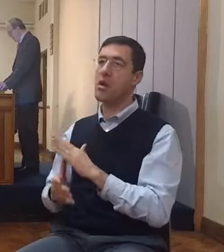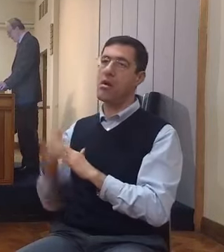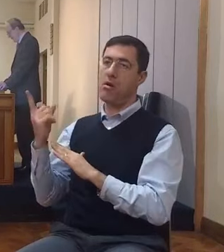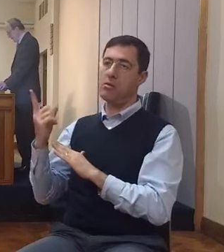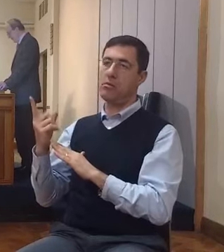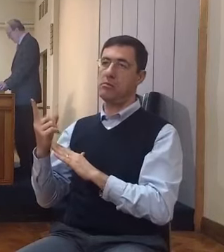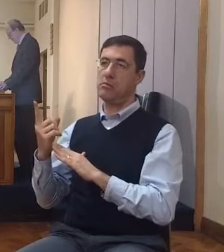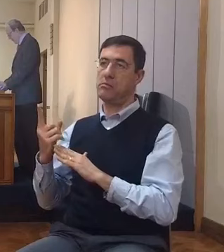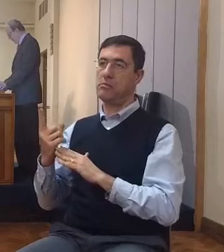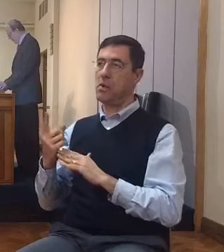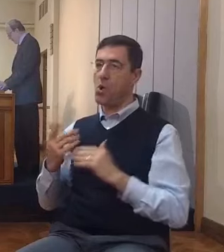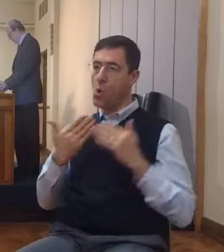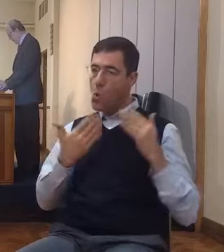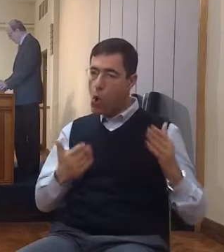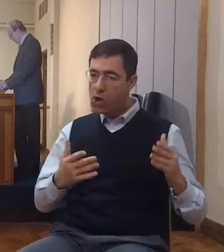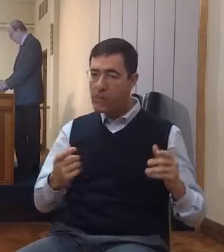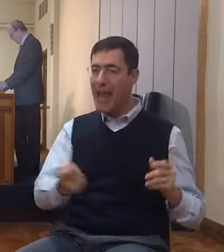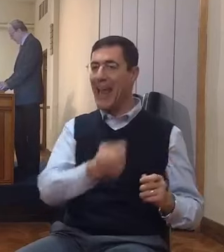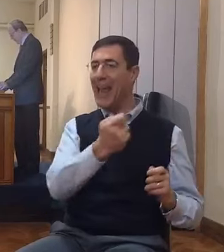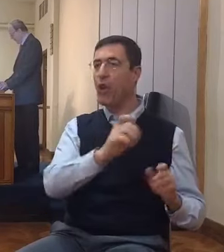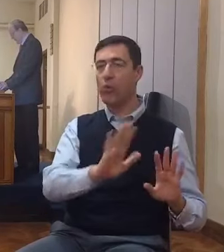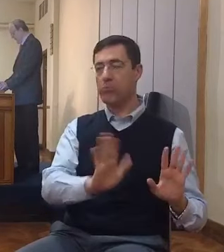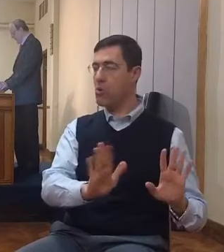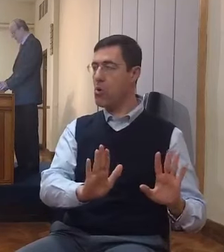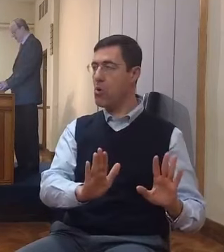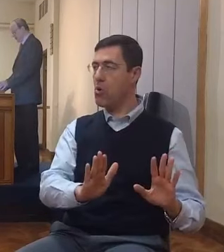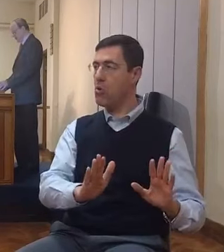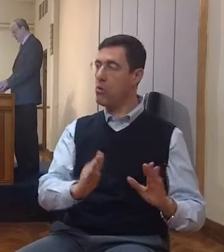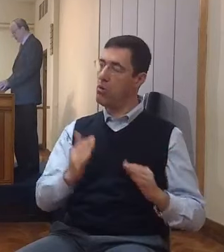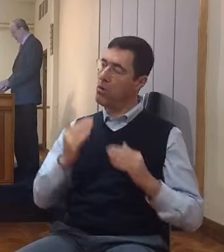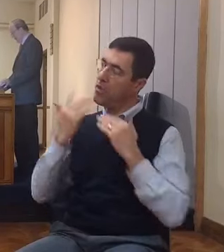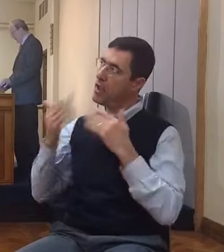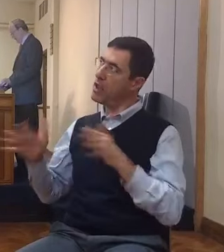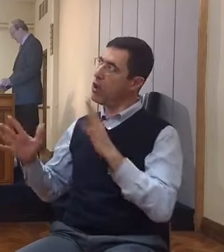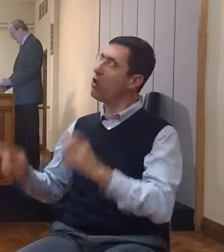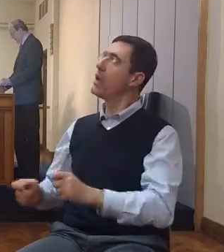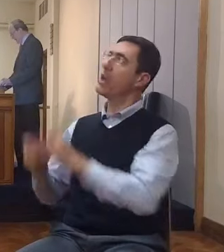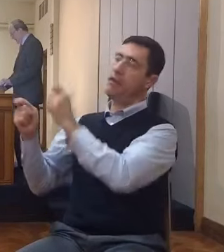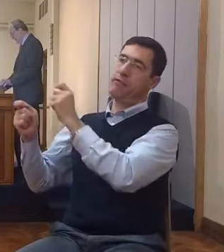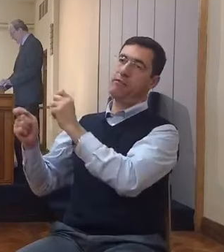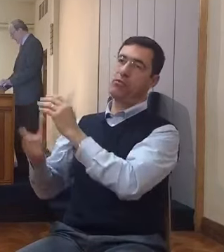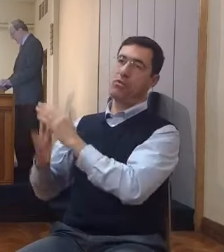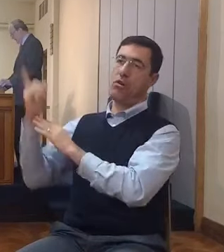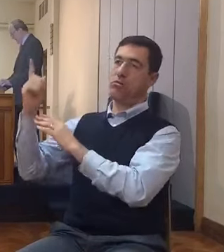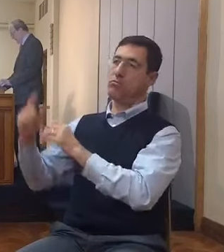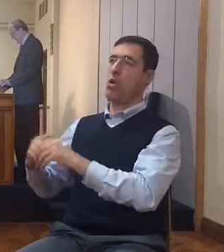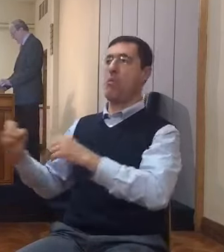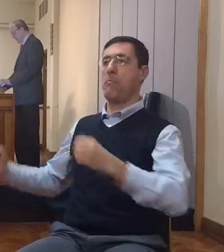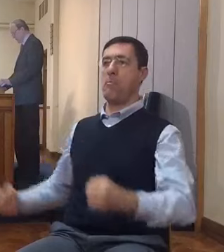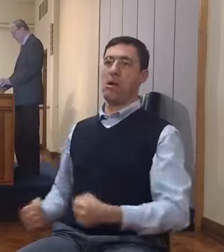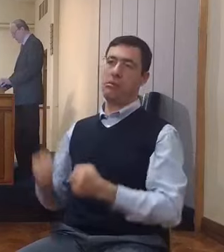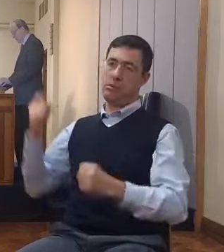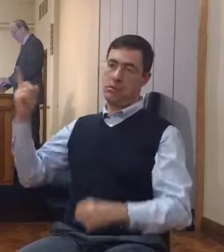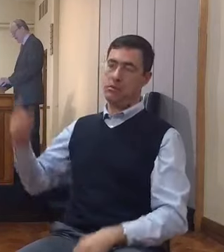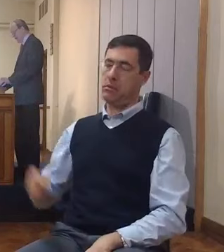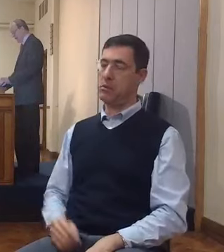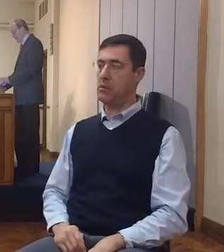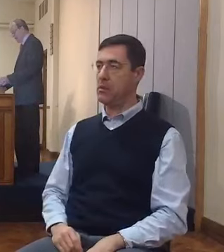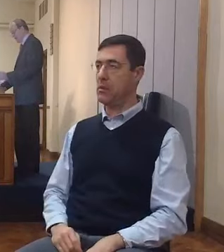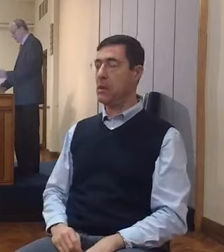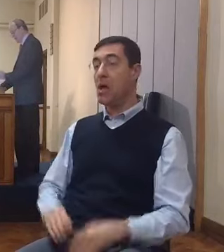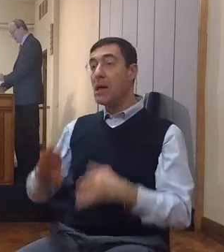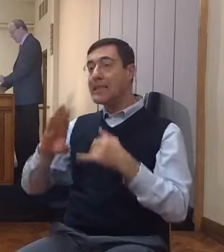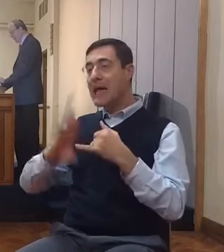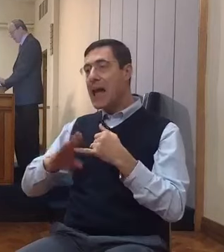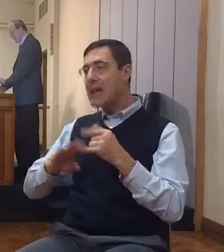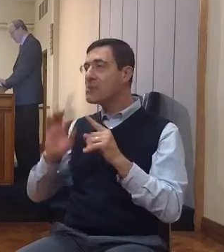more thanksgiving to Almighty God. And I just close then with one last point in